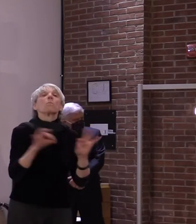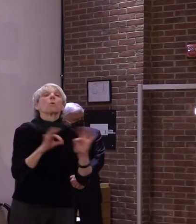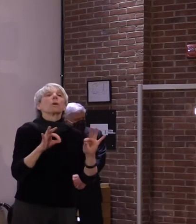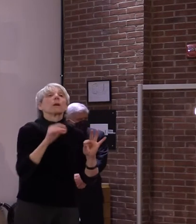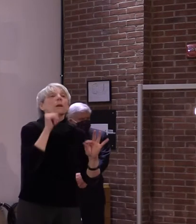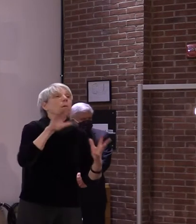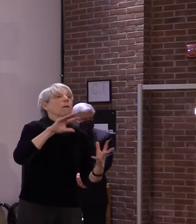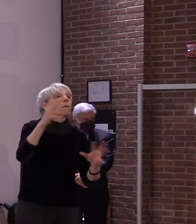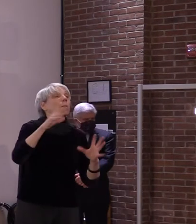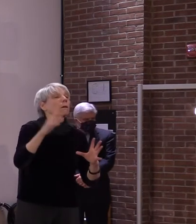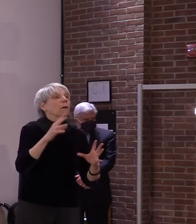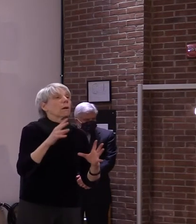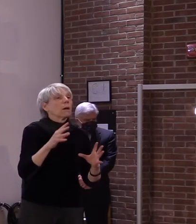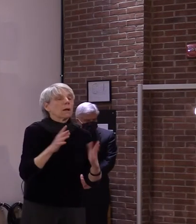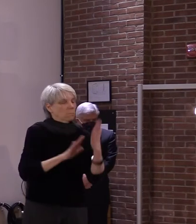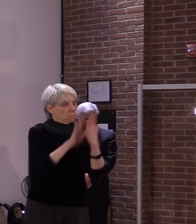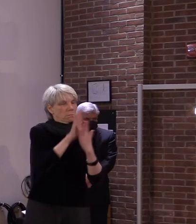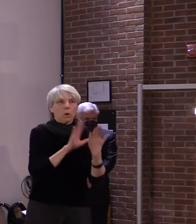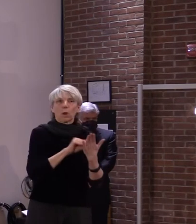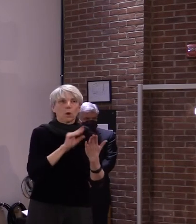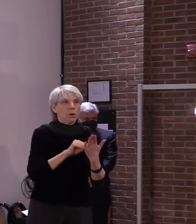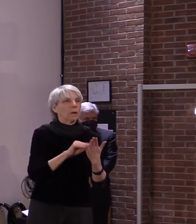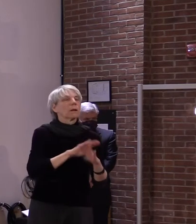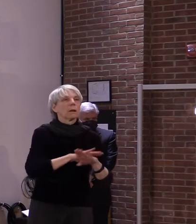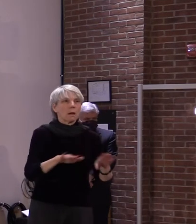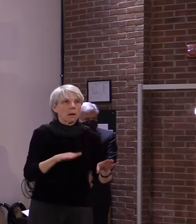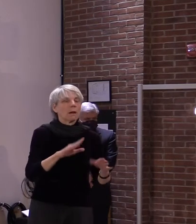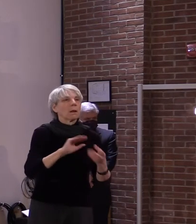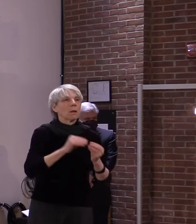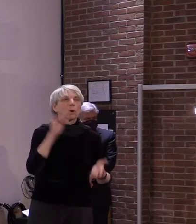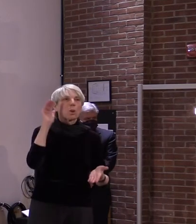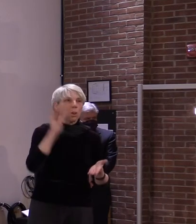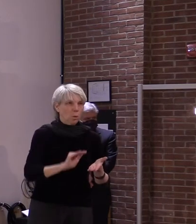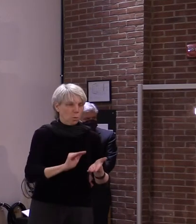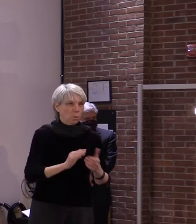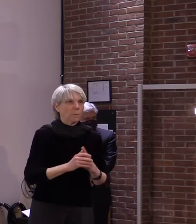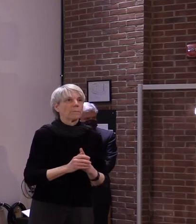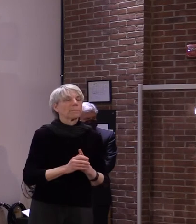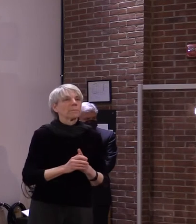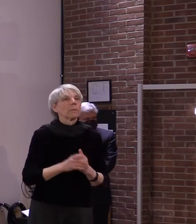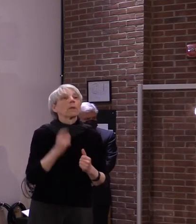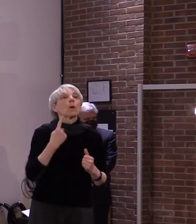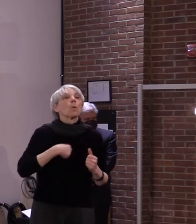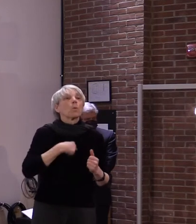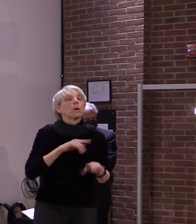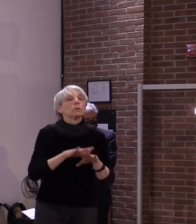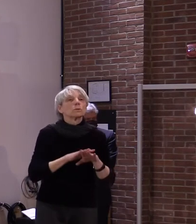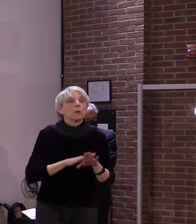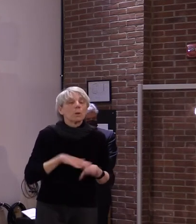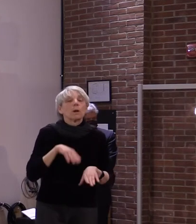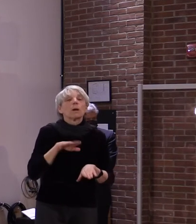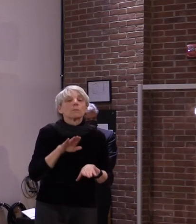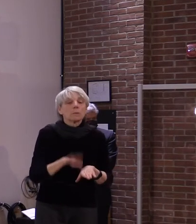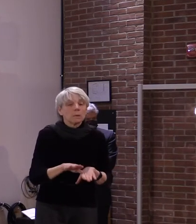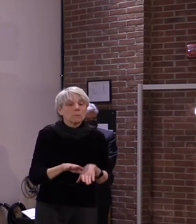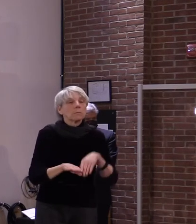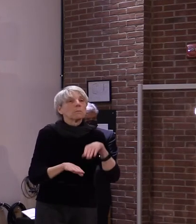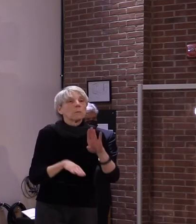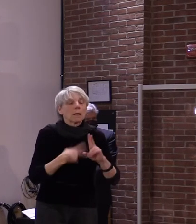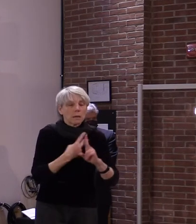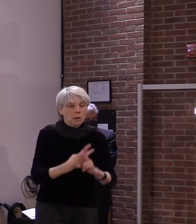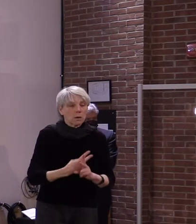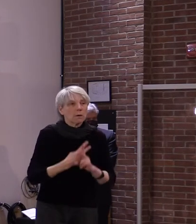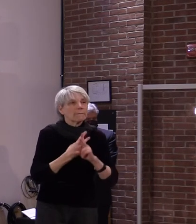disrupting in-person learning by continuing to take careful steps forward we believe we can